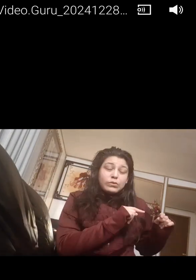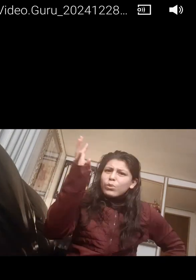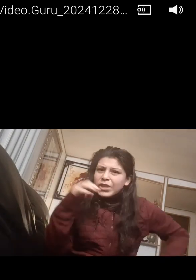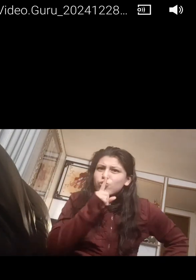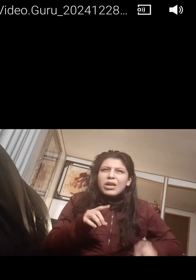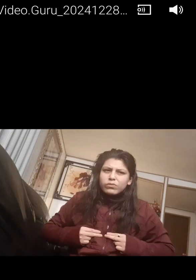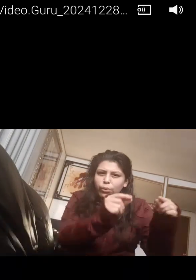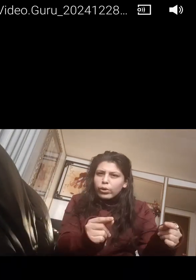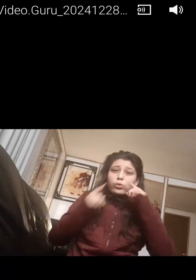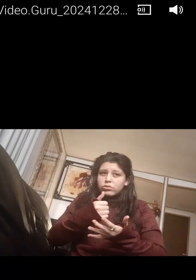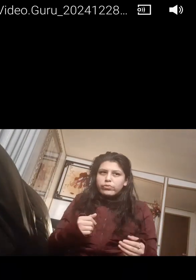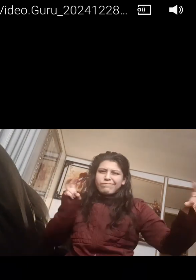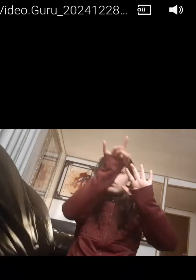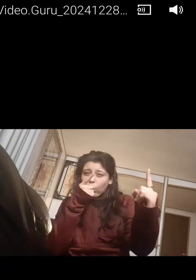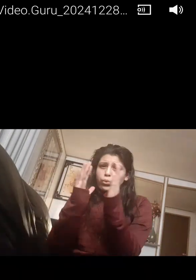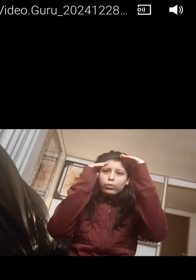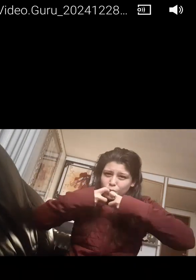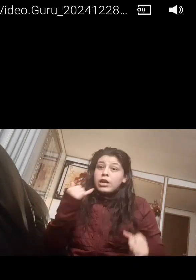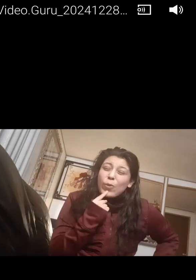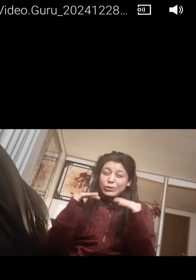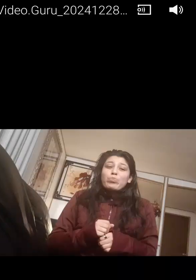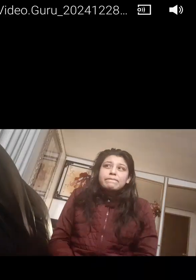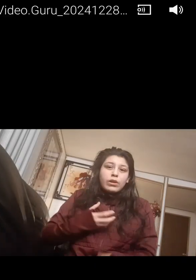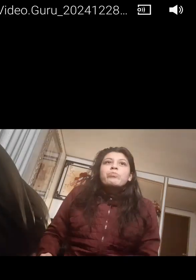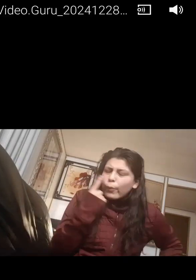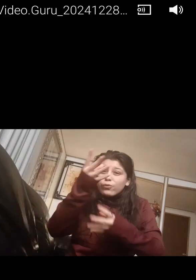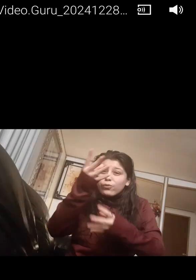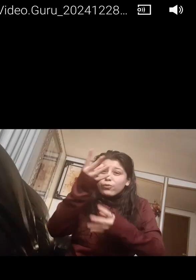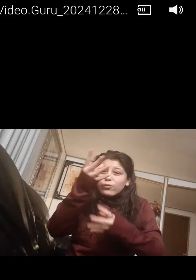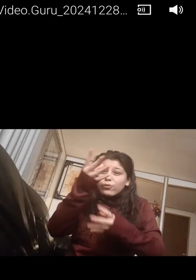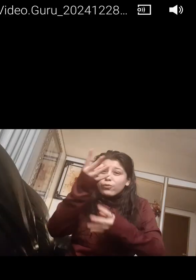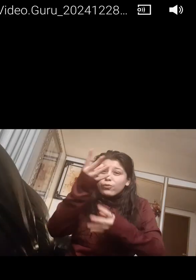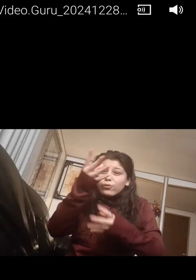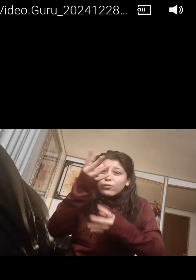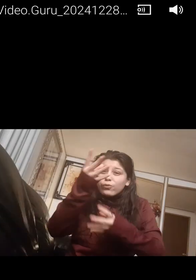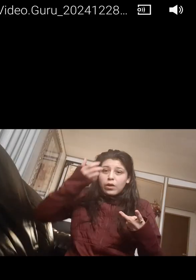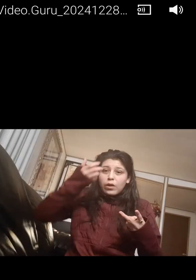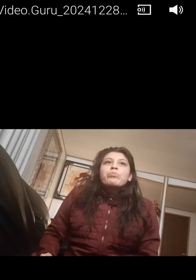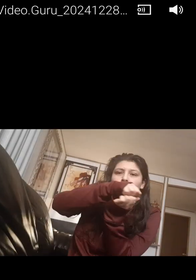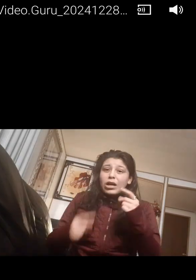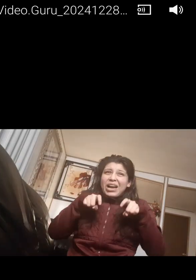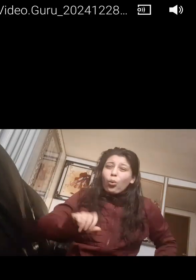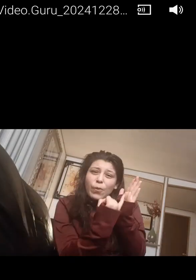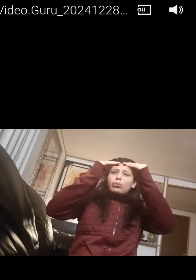So knowing about art, that's a broad topic.